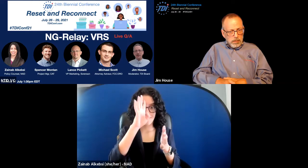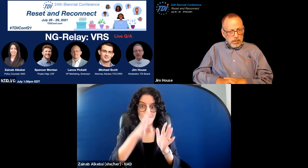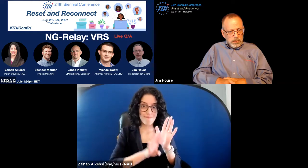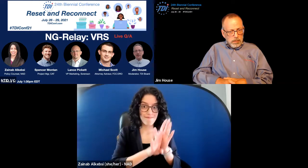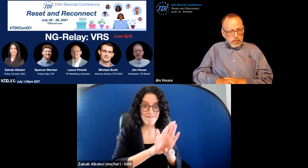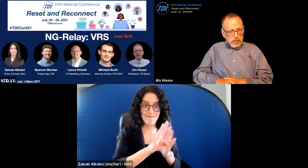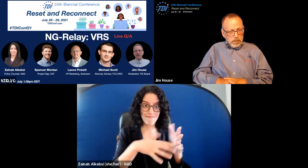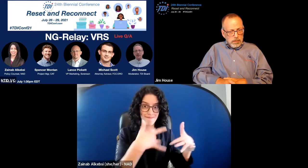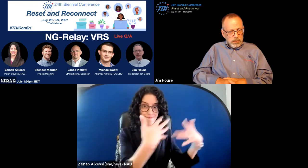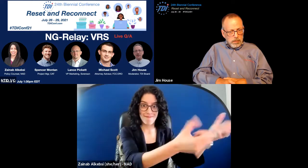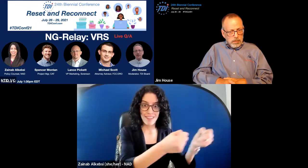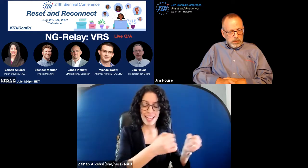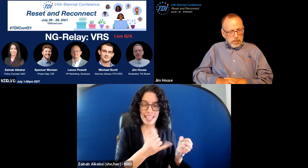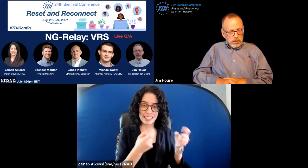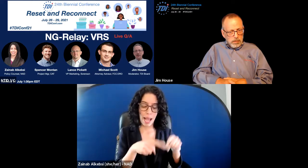is